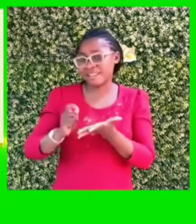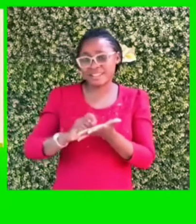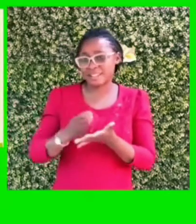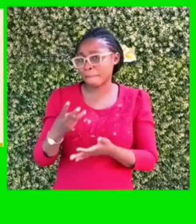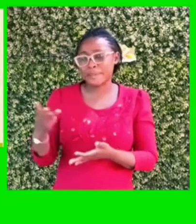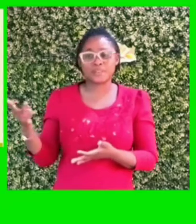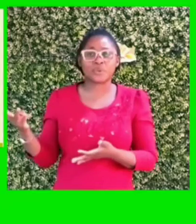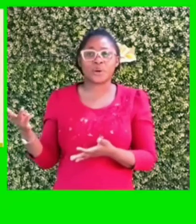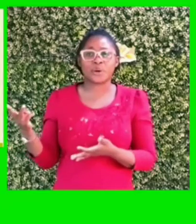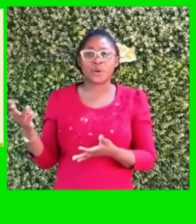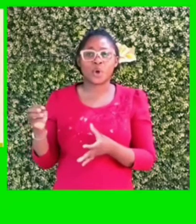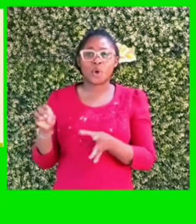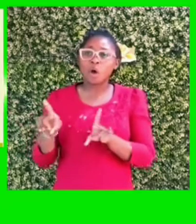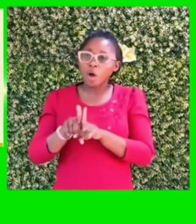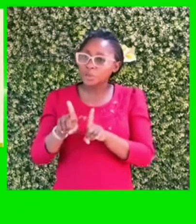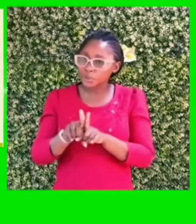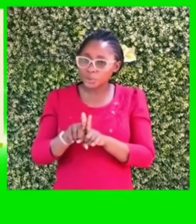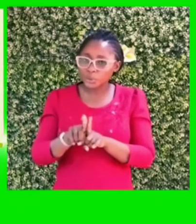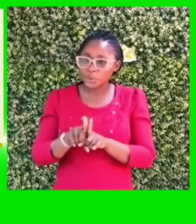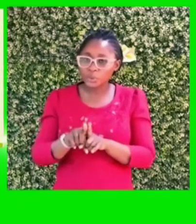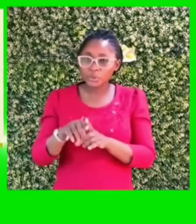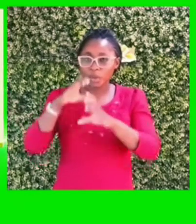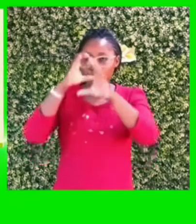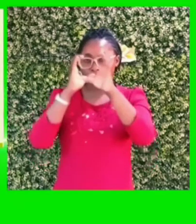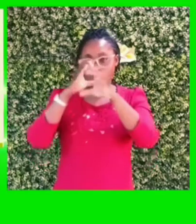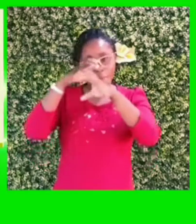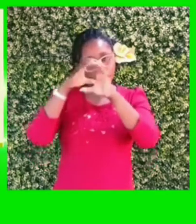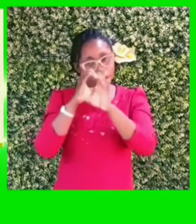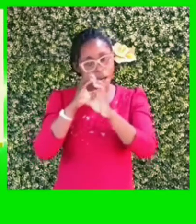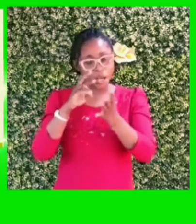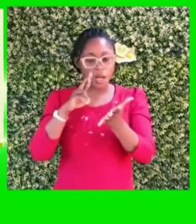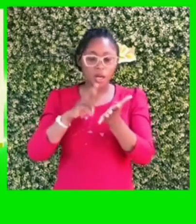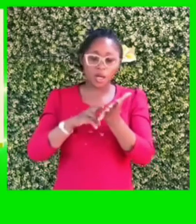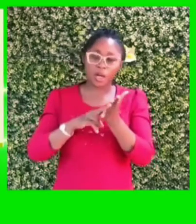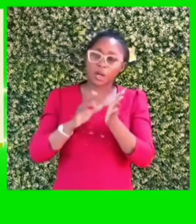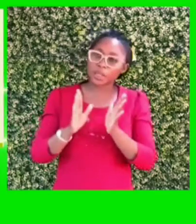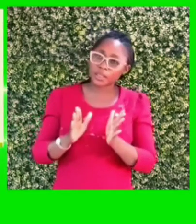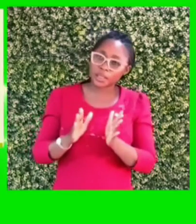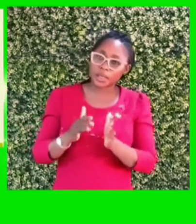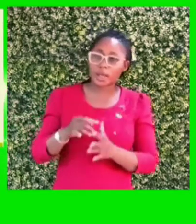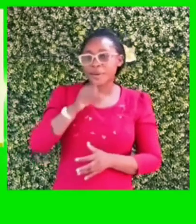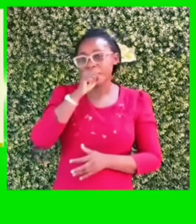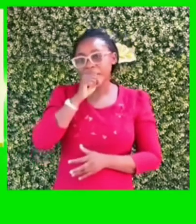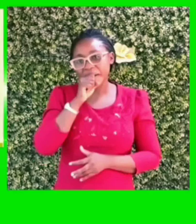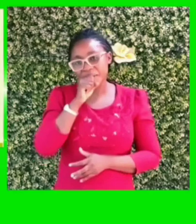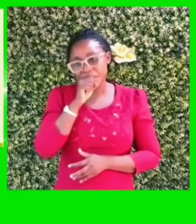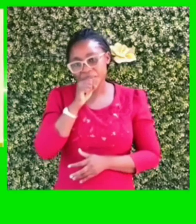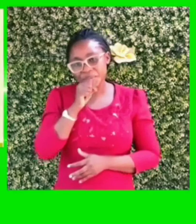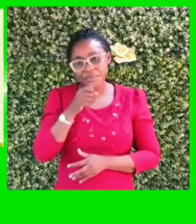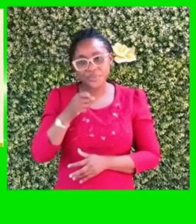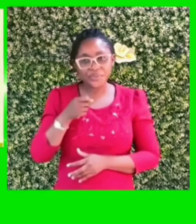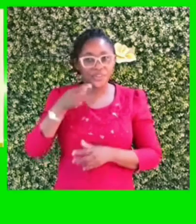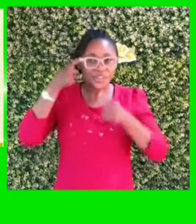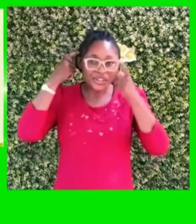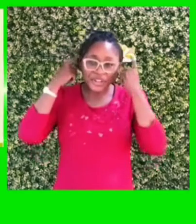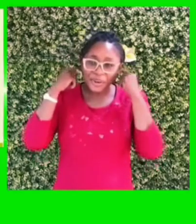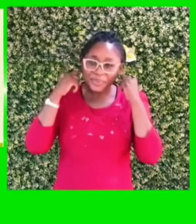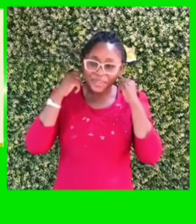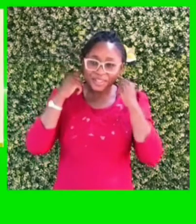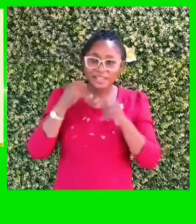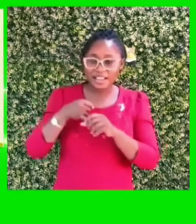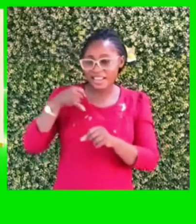writing materials. Also, cameras, recorders, microphones,